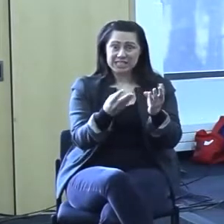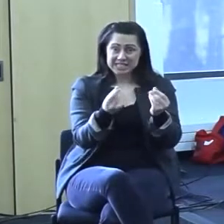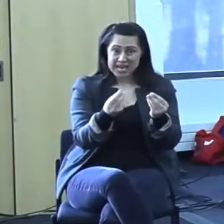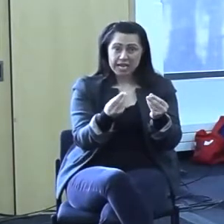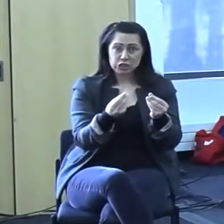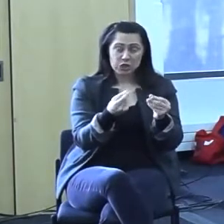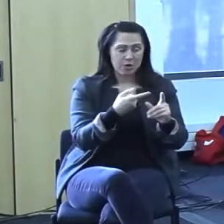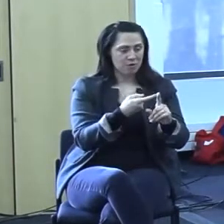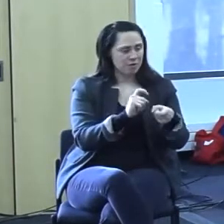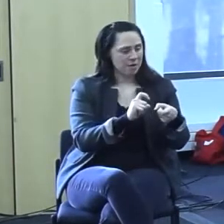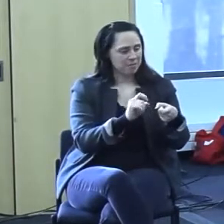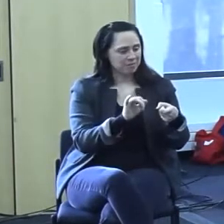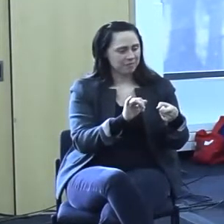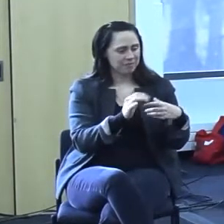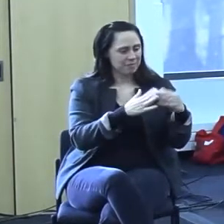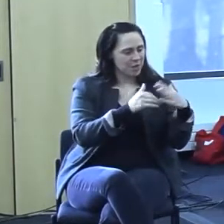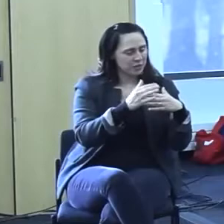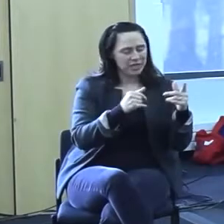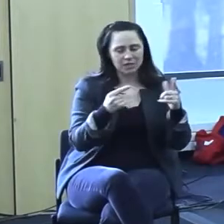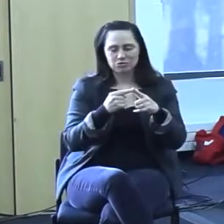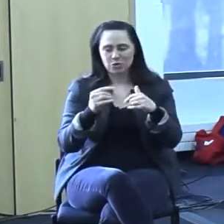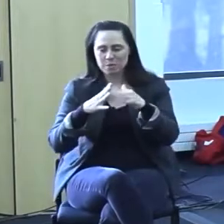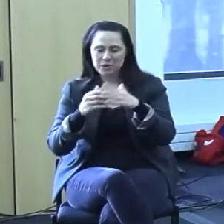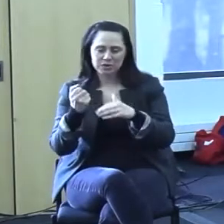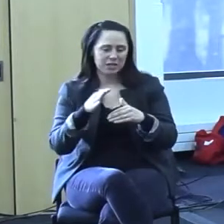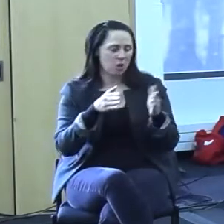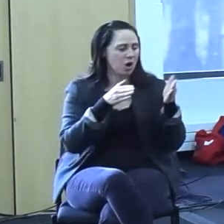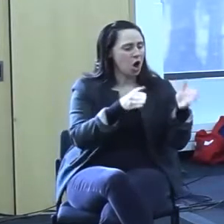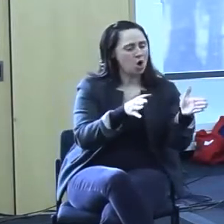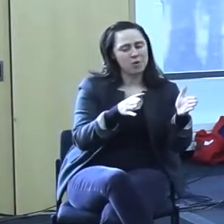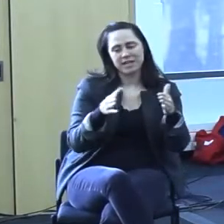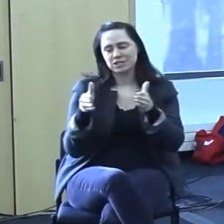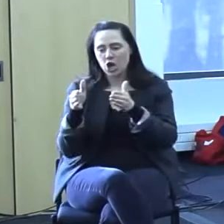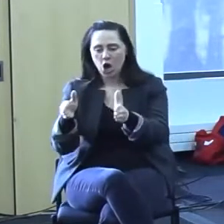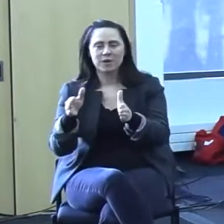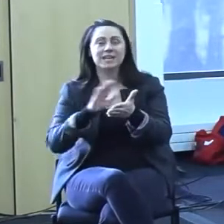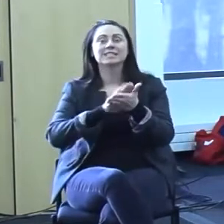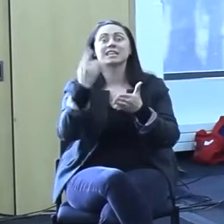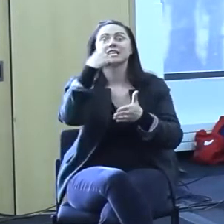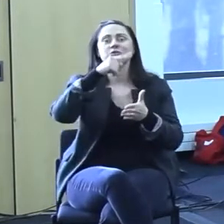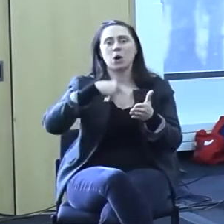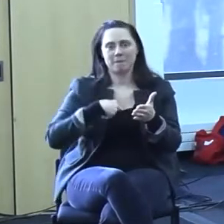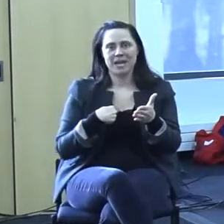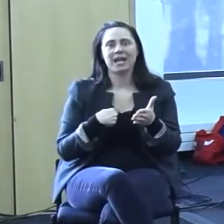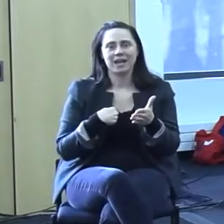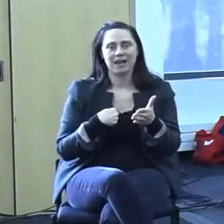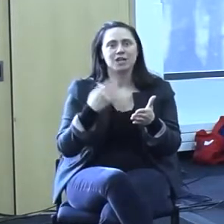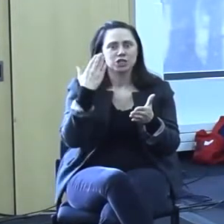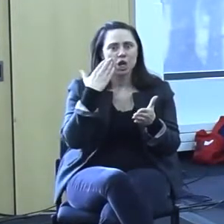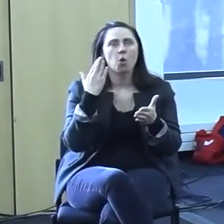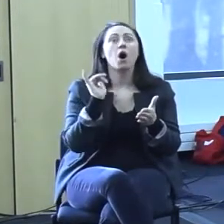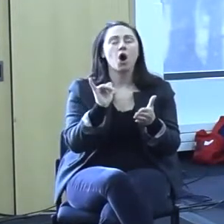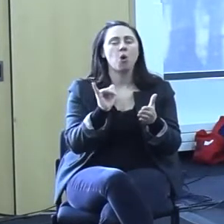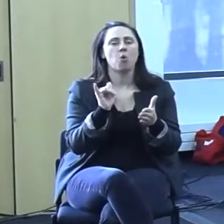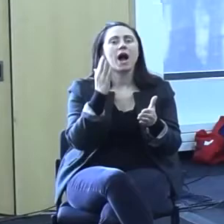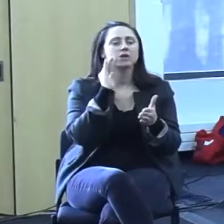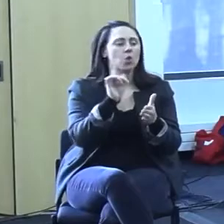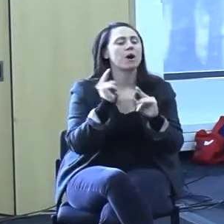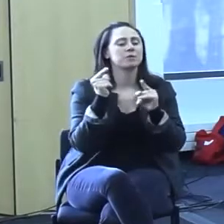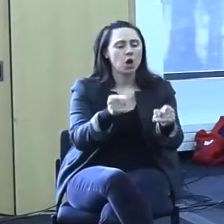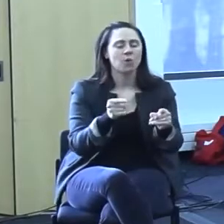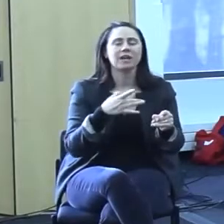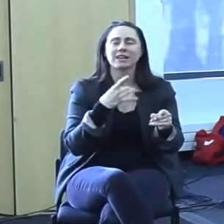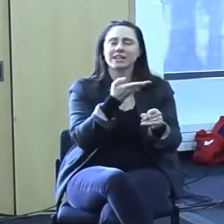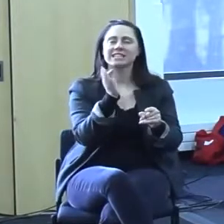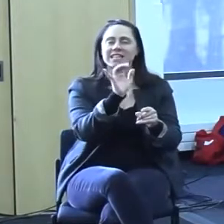from building to building or hallway to hallway, it's really nice for me to know like where I'm going. So I